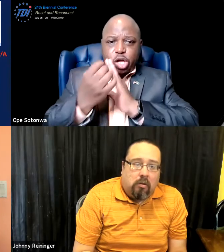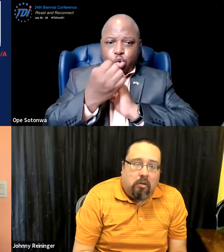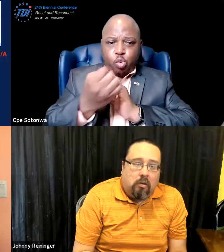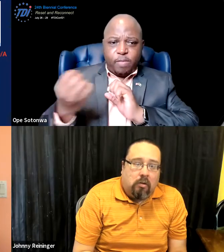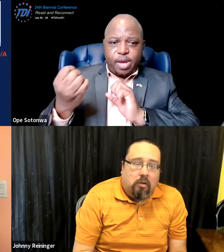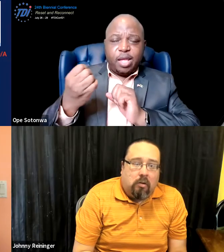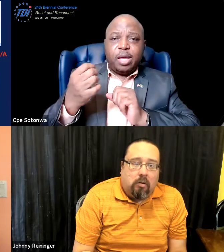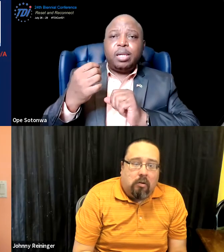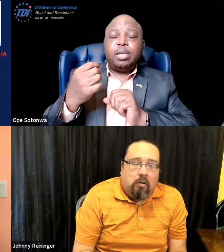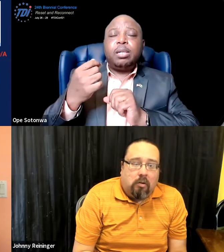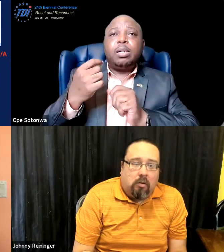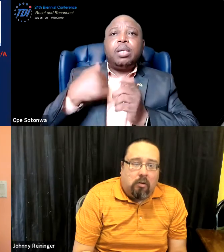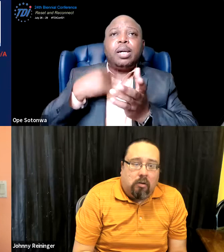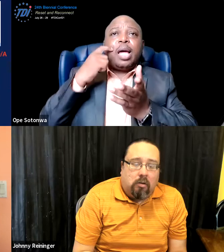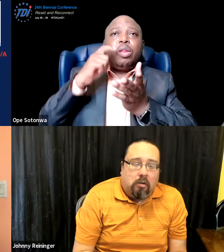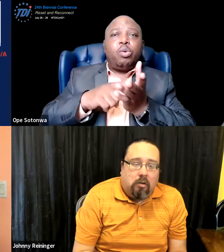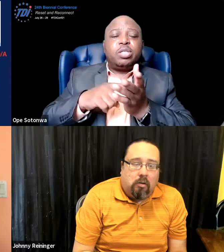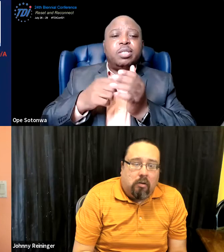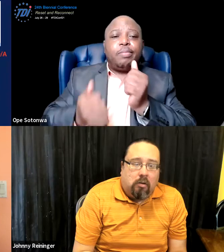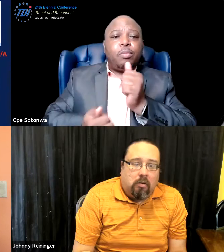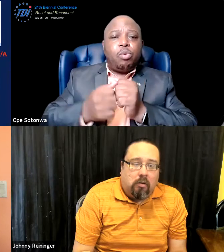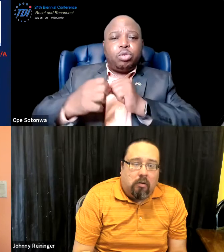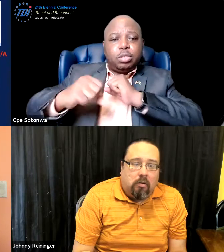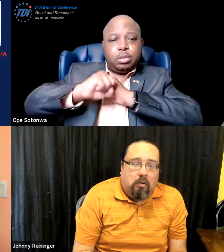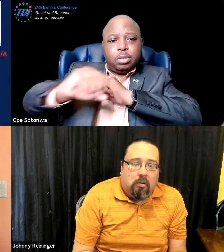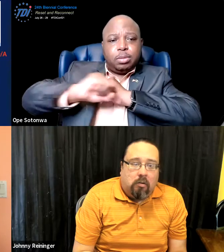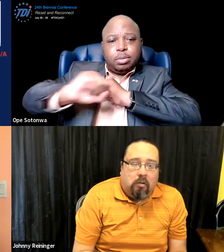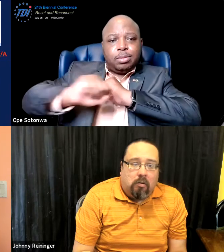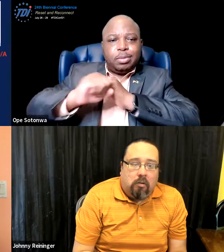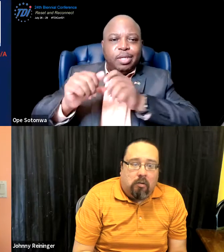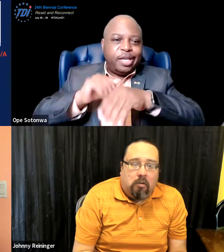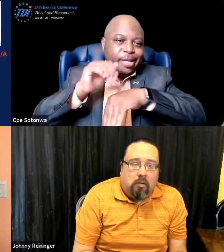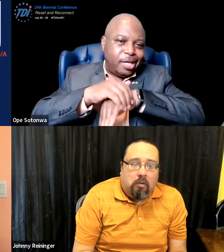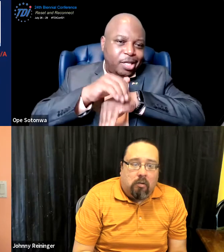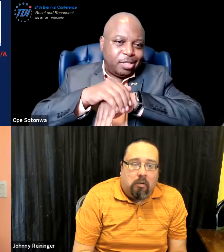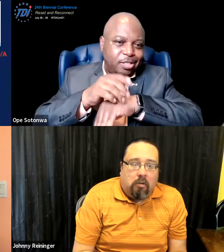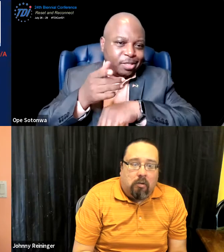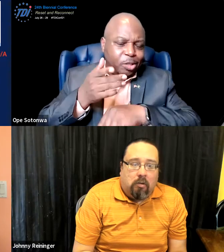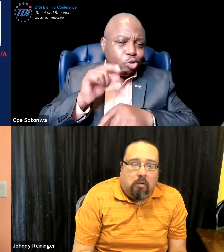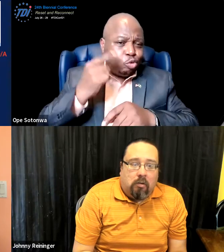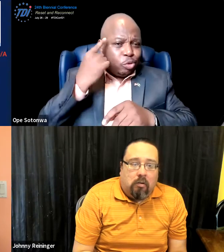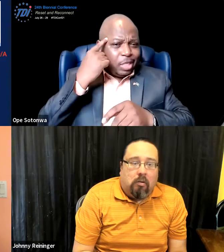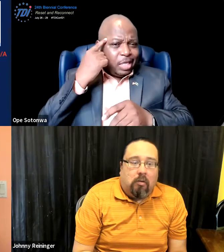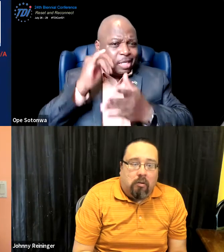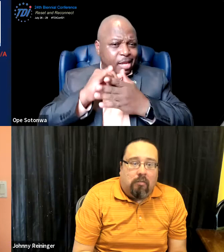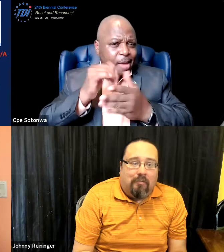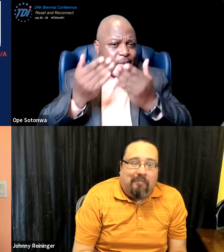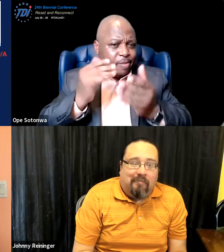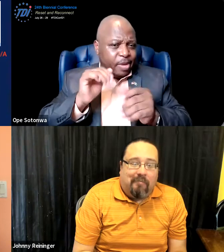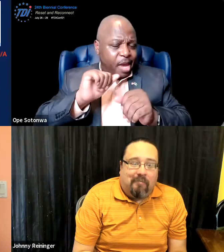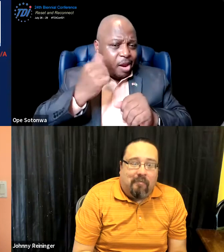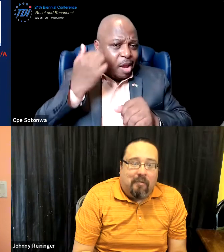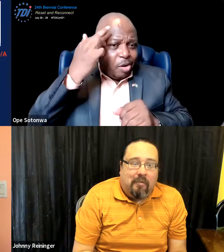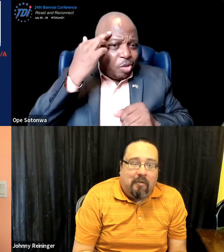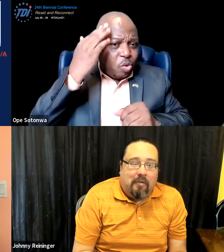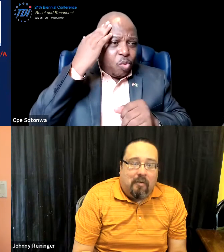for that equipment, the technology equipment. I noticed that most of the marketing is in English. Do